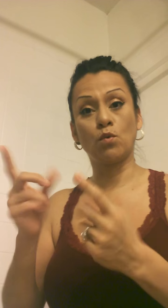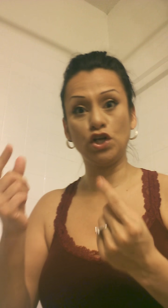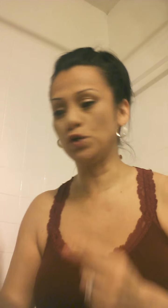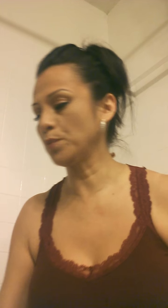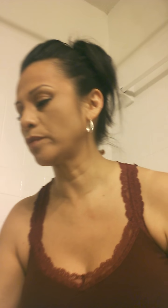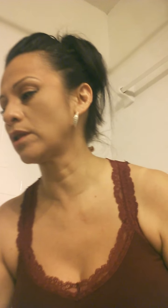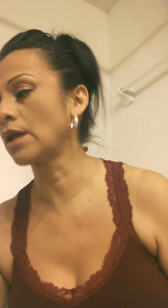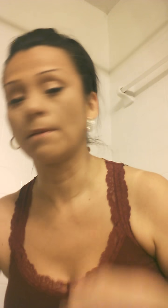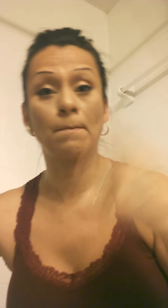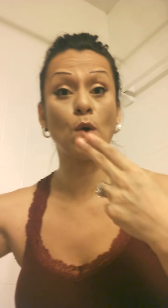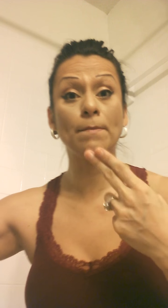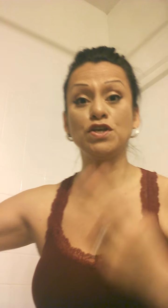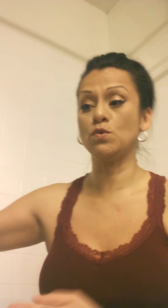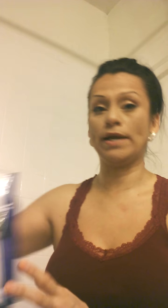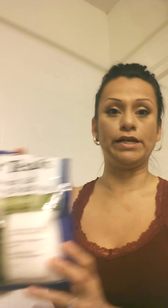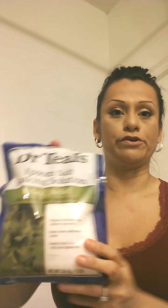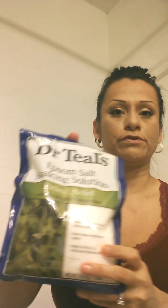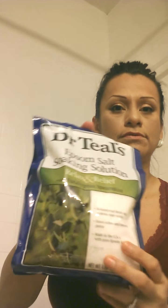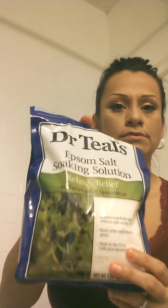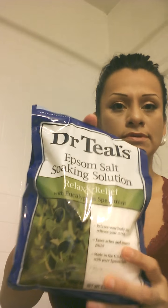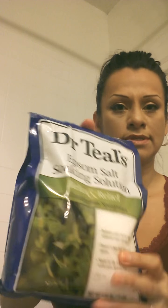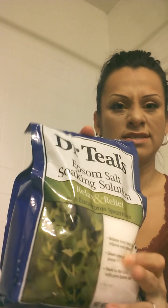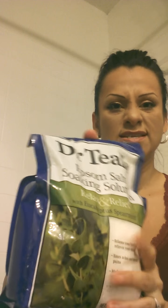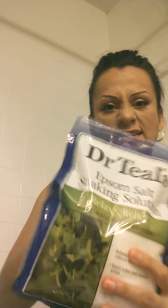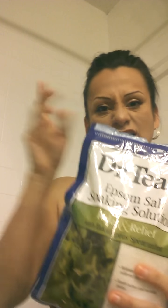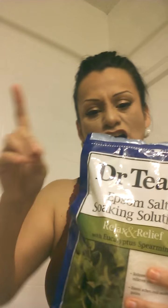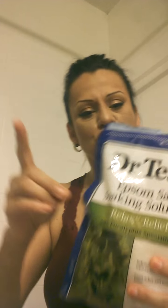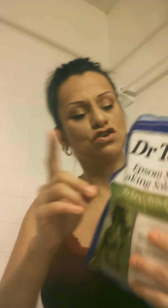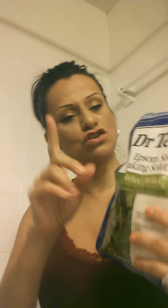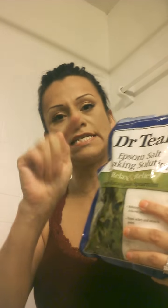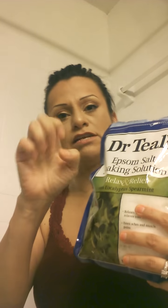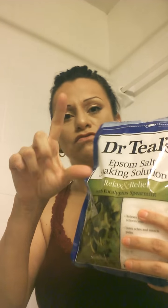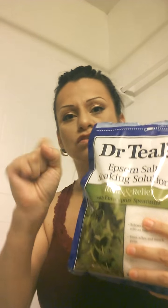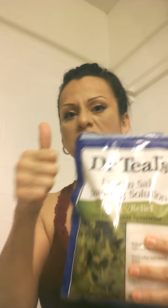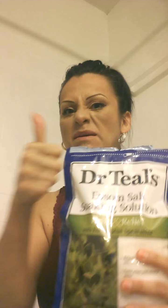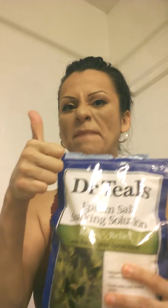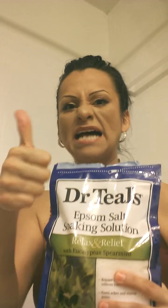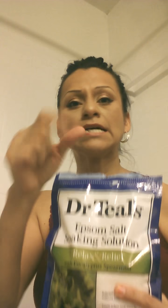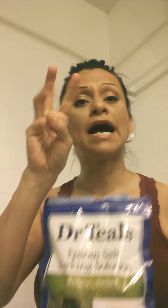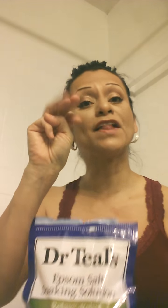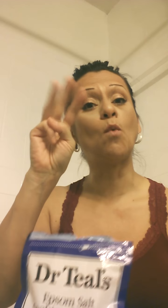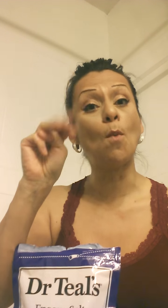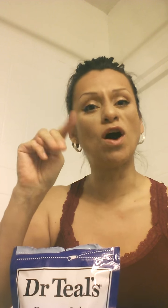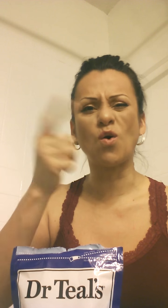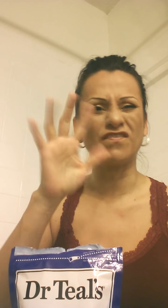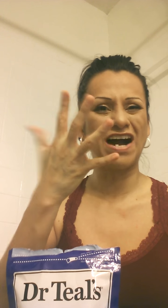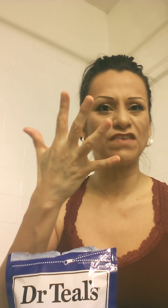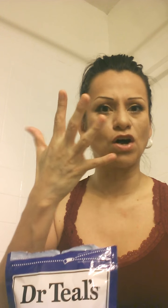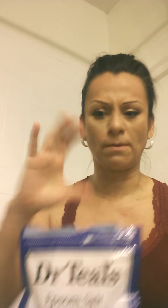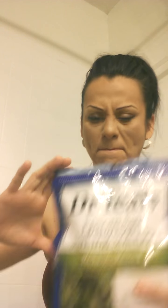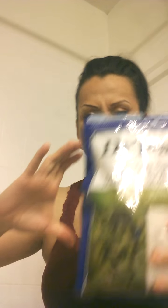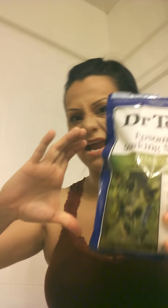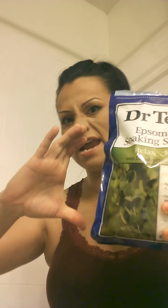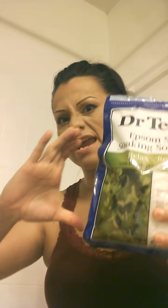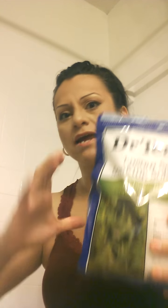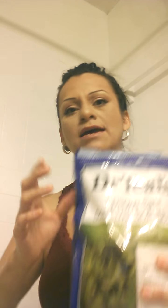What do you do? Why do you want you? Doctor, deal. The butt at the Walmart or the butt law.